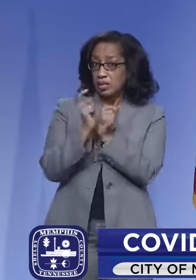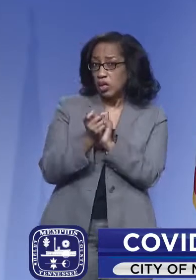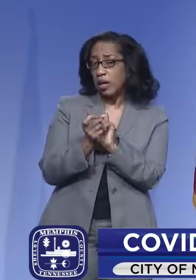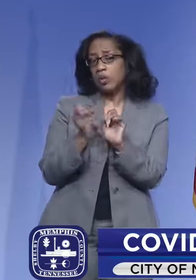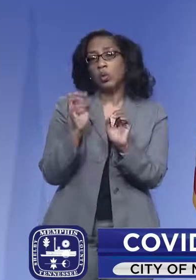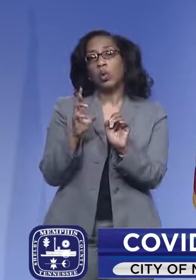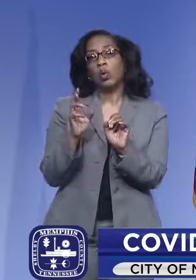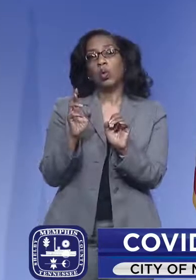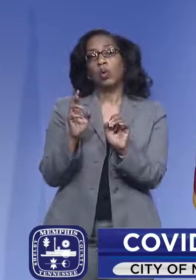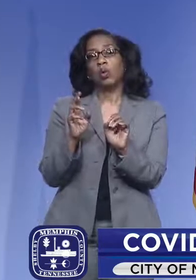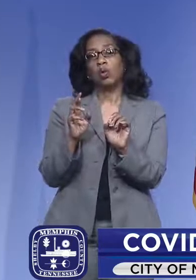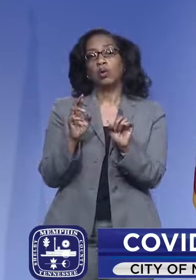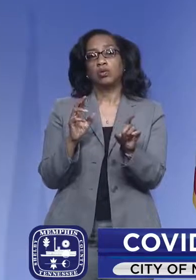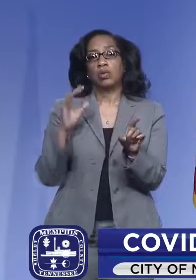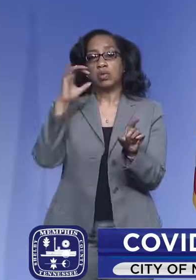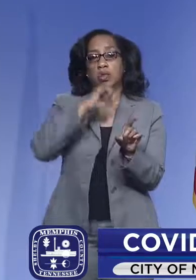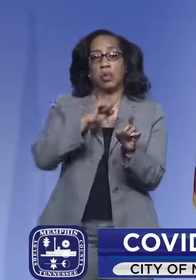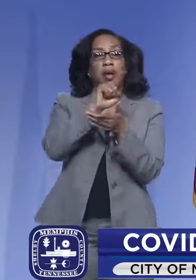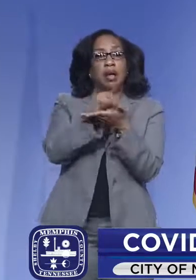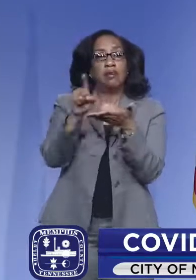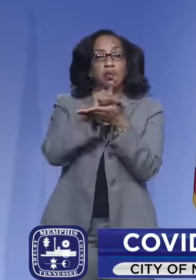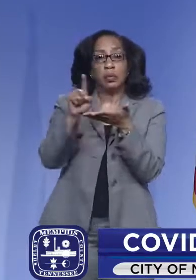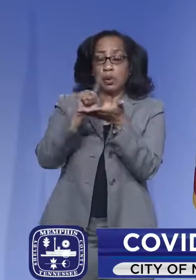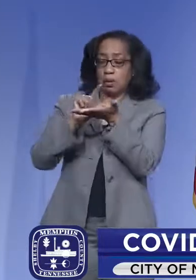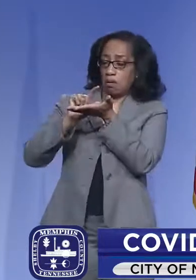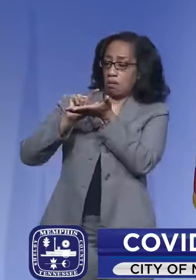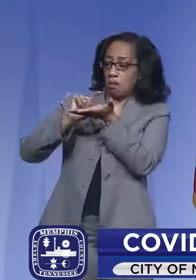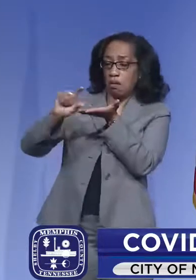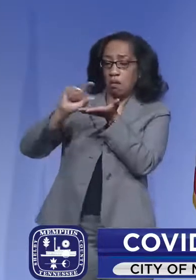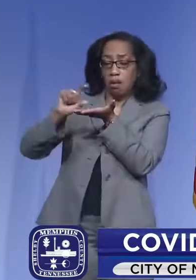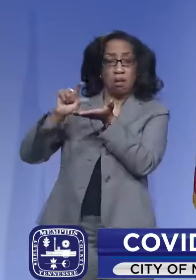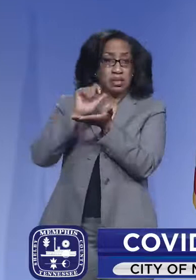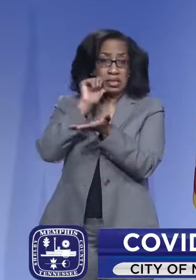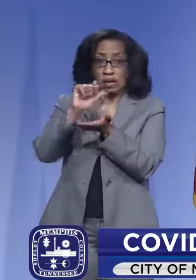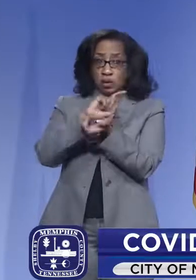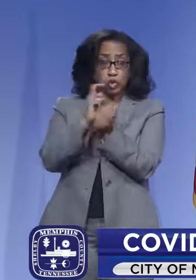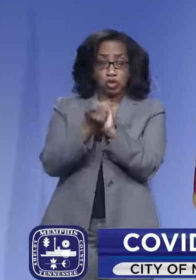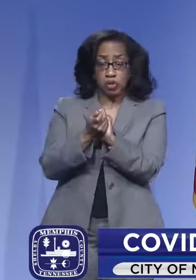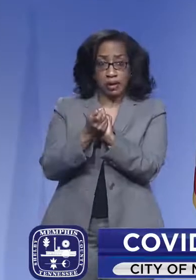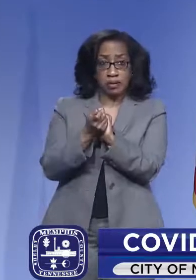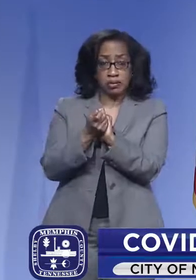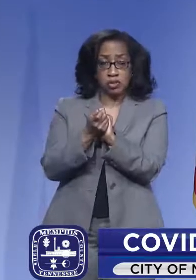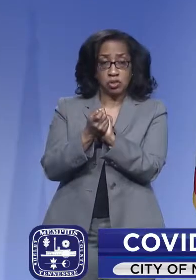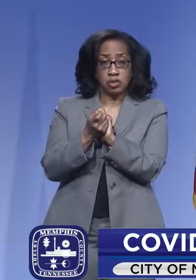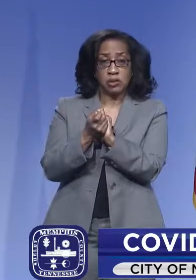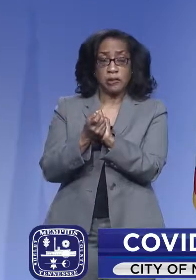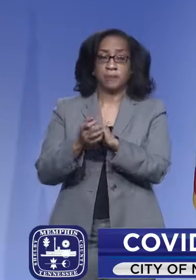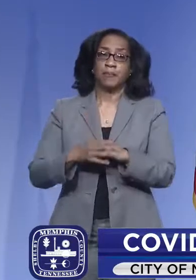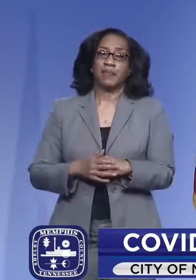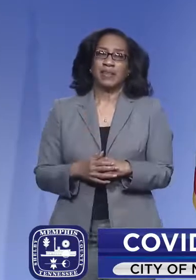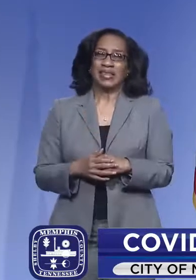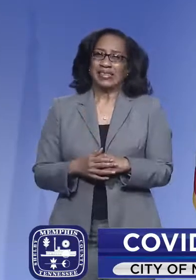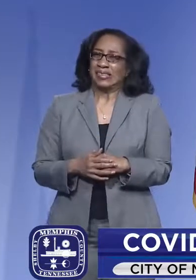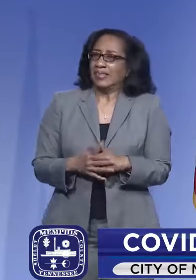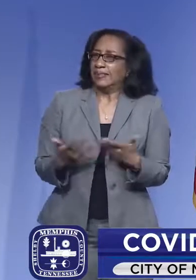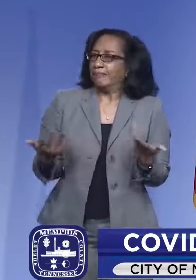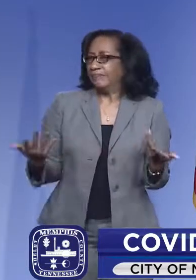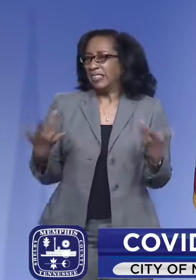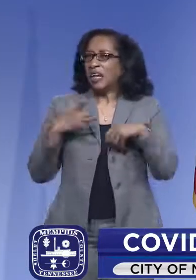that the weekly allocation will not change these 6 weeks? I think it's still too early to